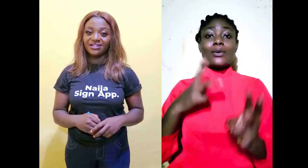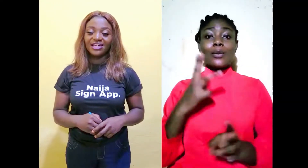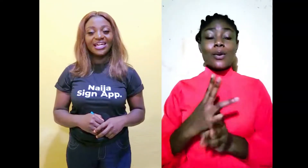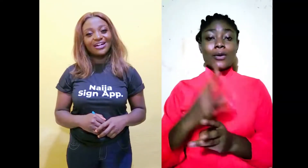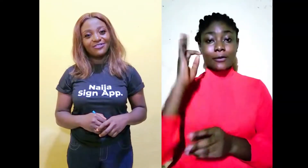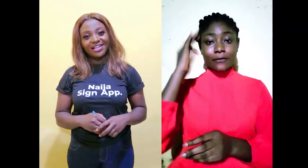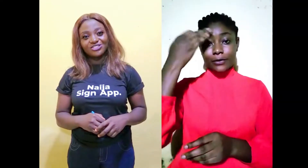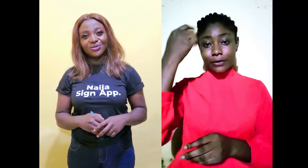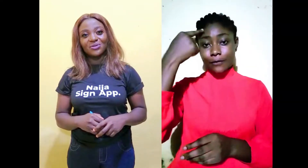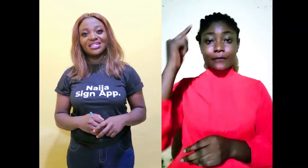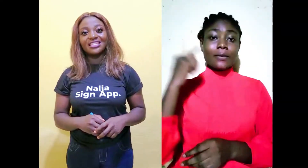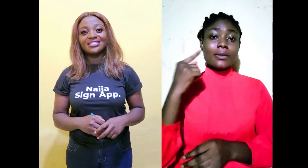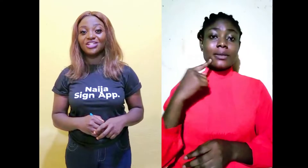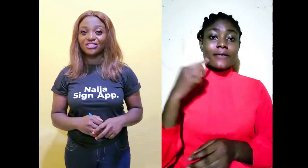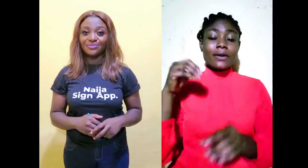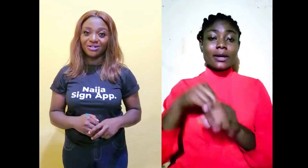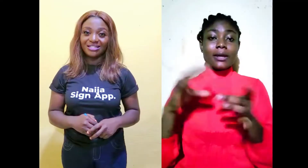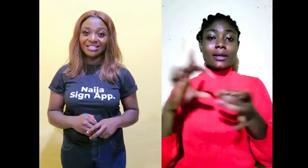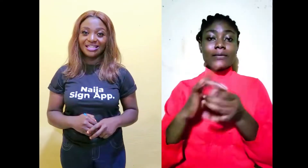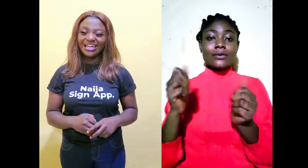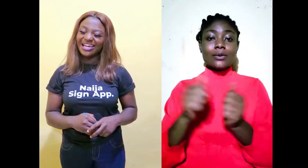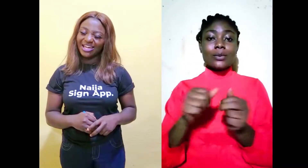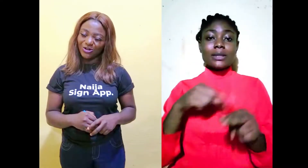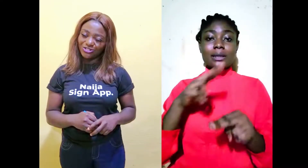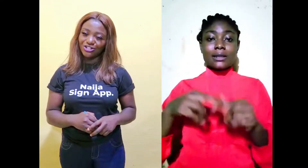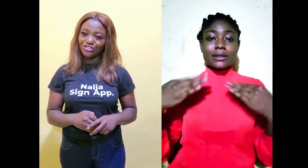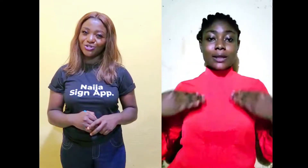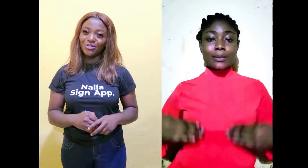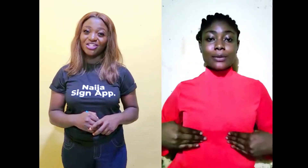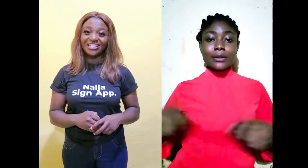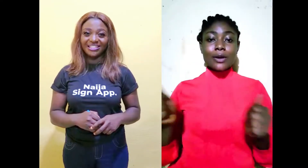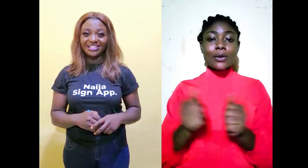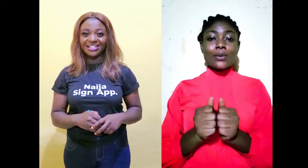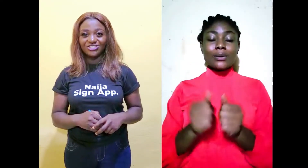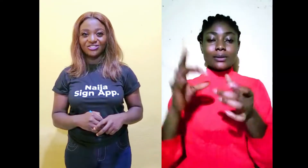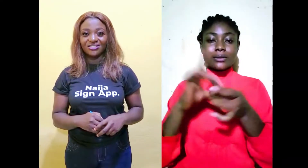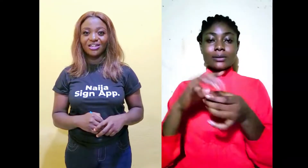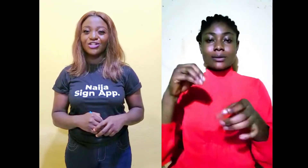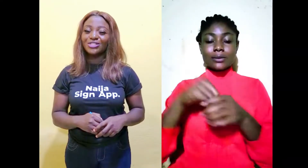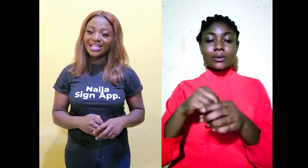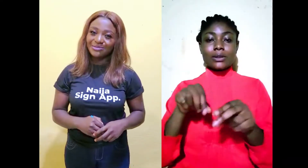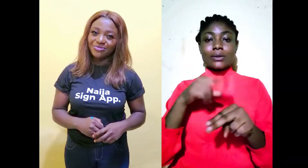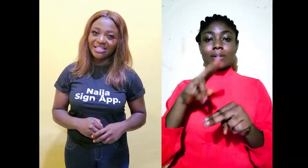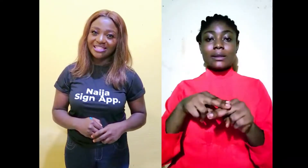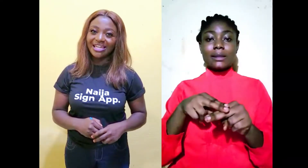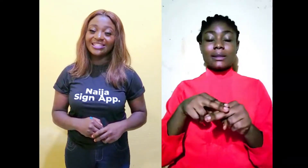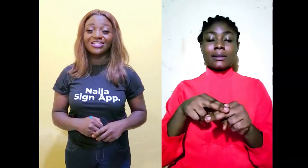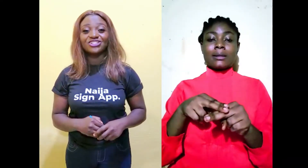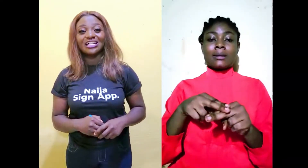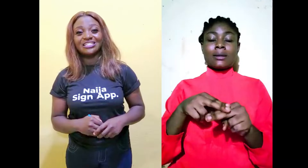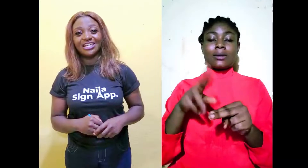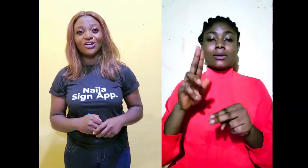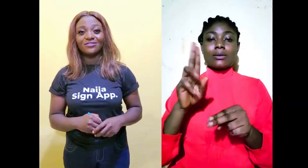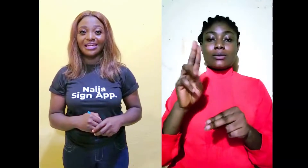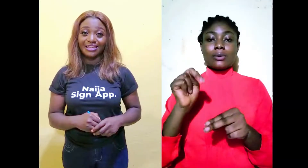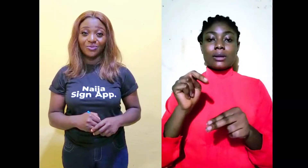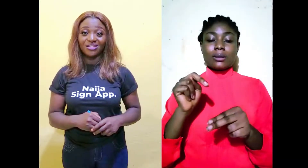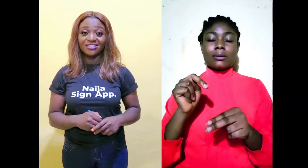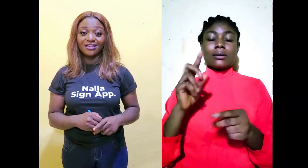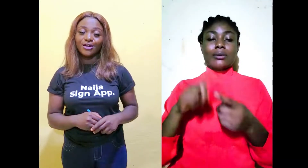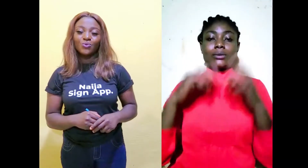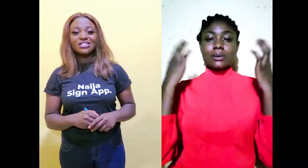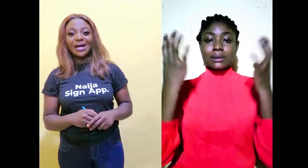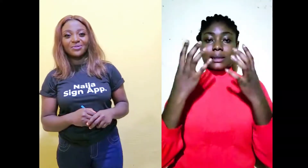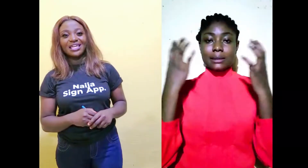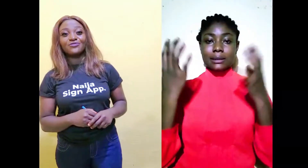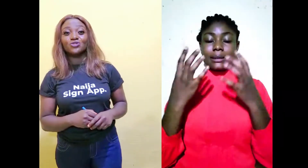Deaf in affiliation with its national bodies in conjunction with the United Nations to celebrate the International Day of Sign